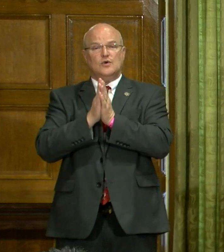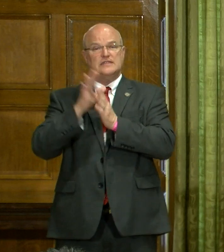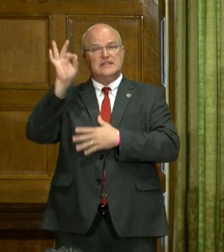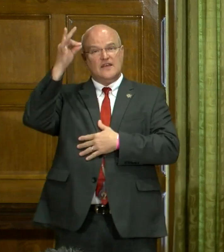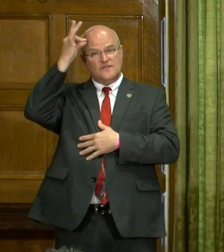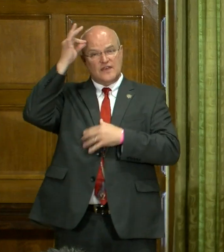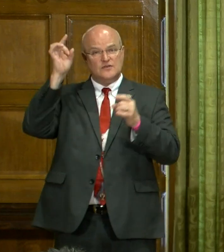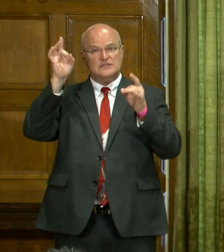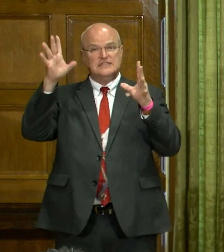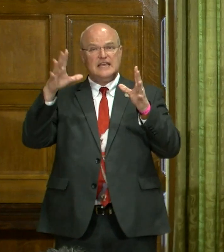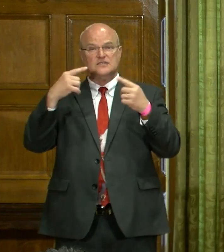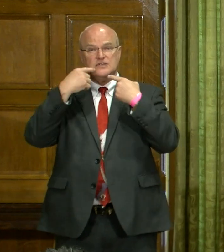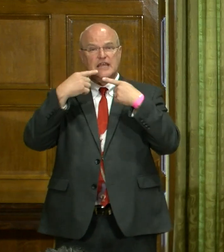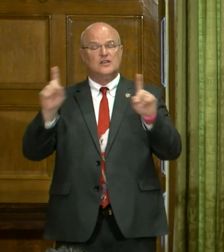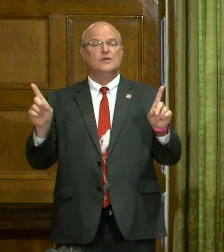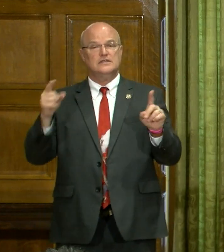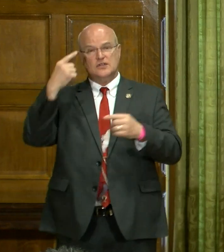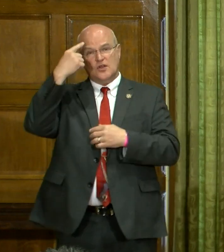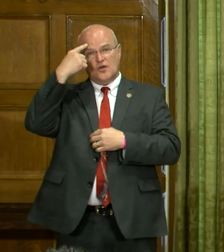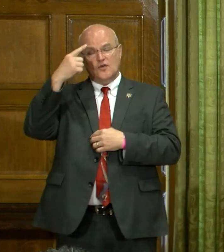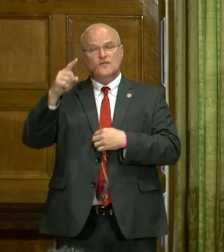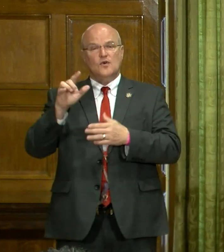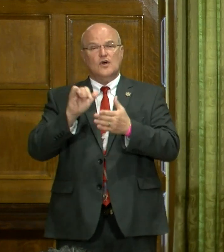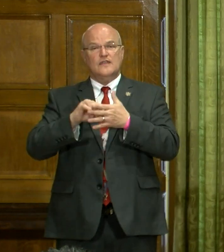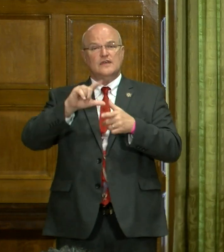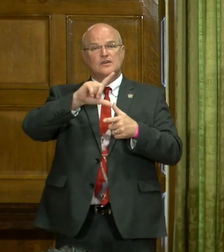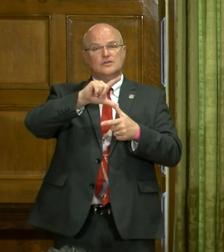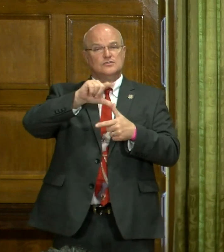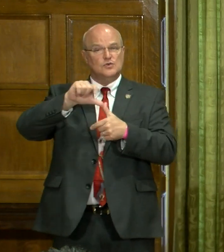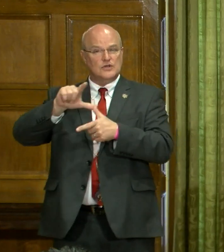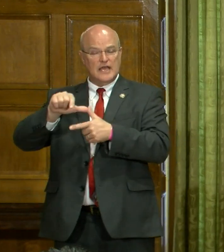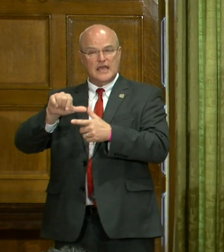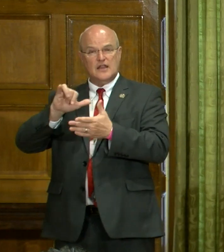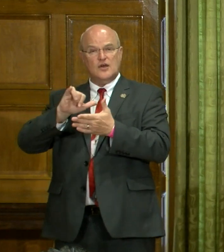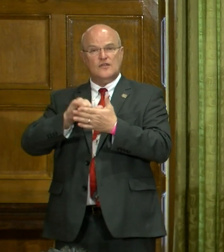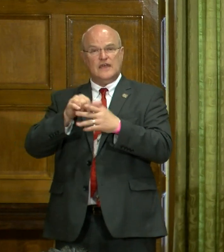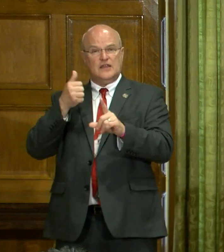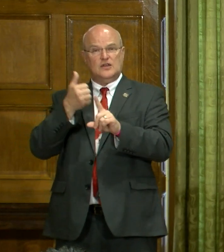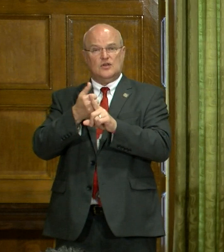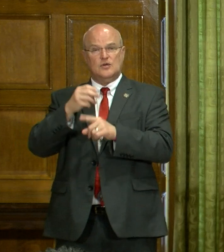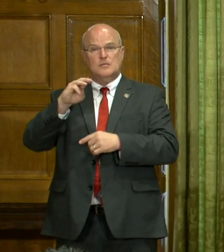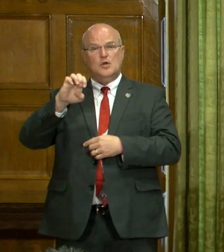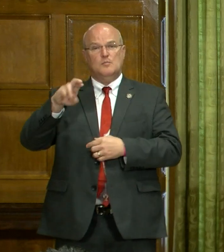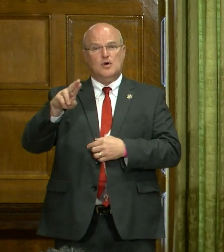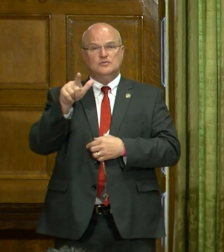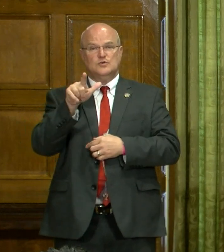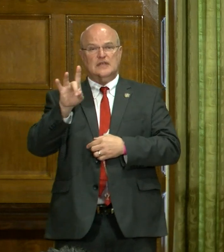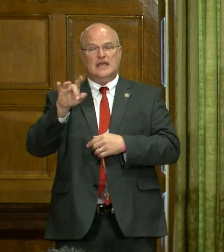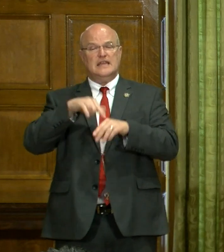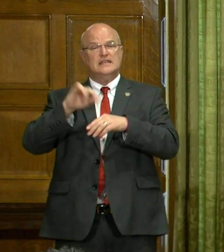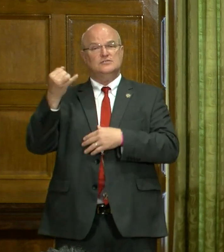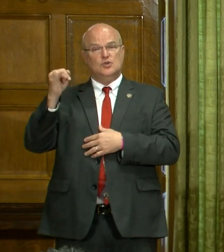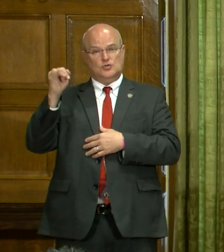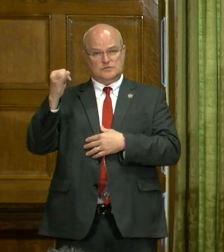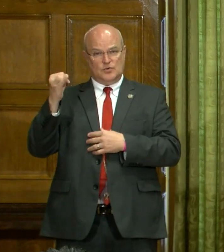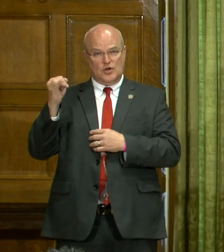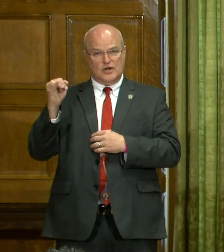a federal disaster declaration for the tornado that occurred on March 28th that hit